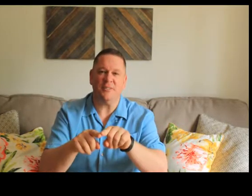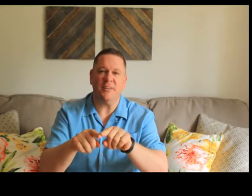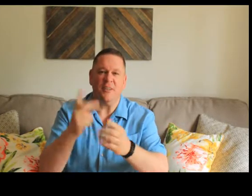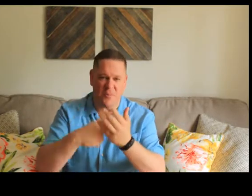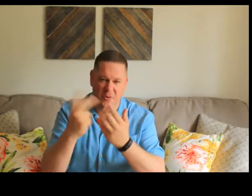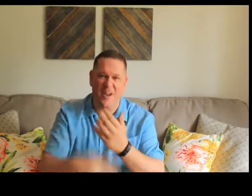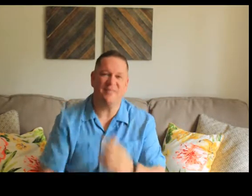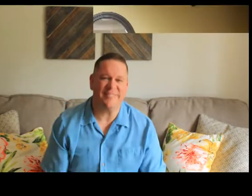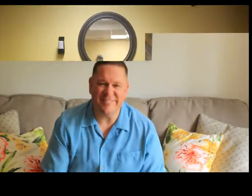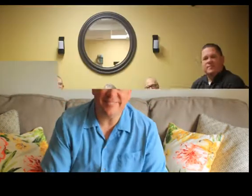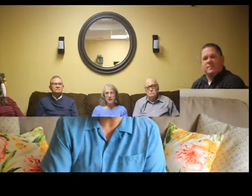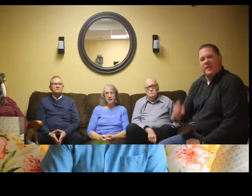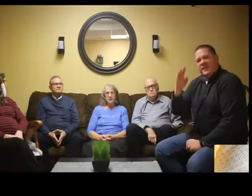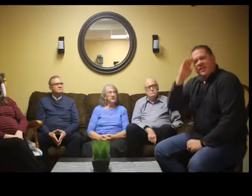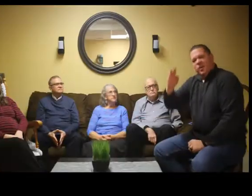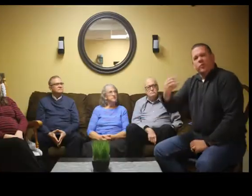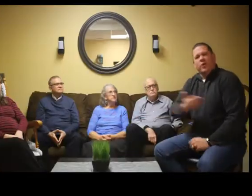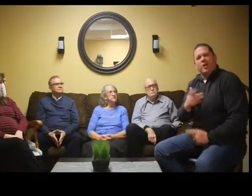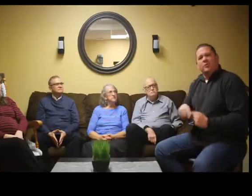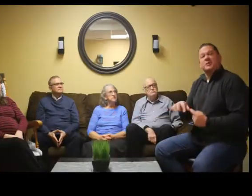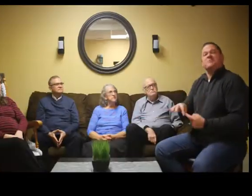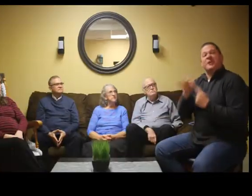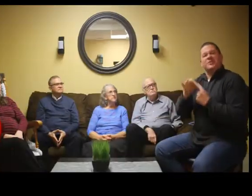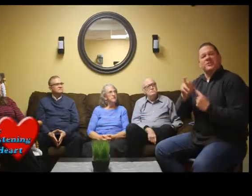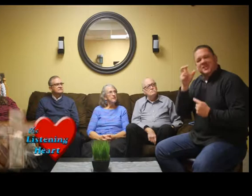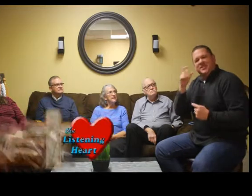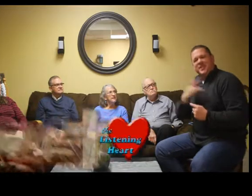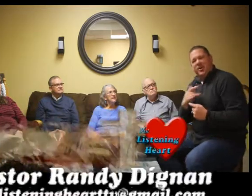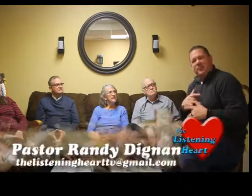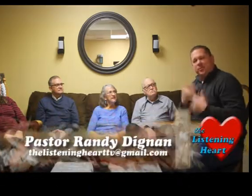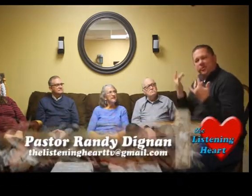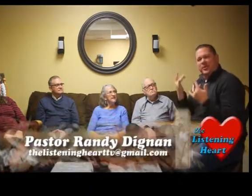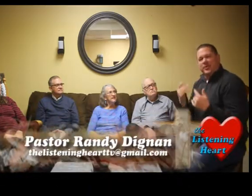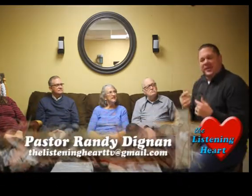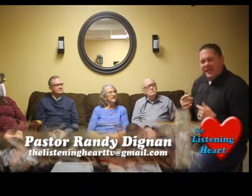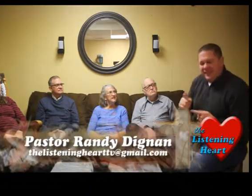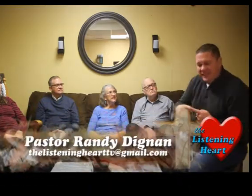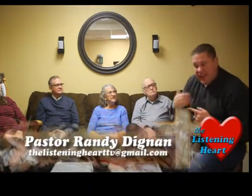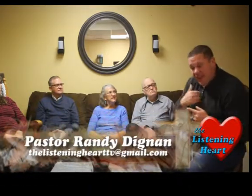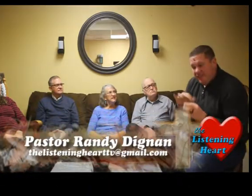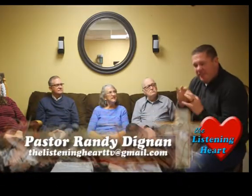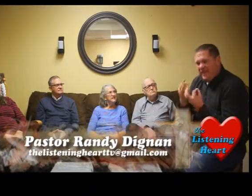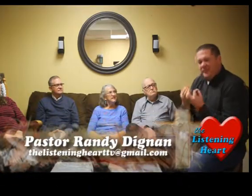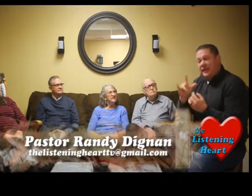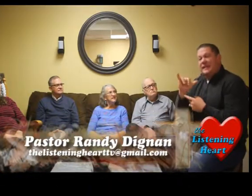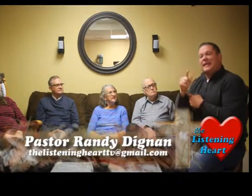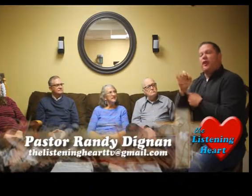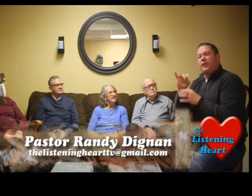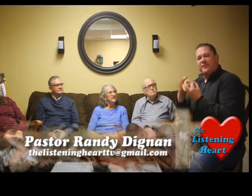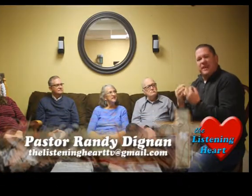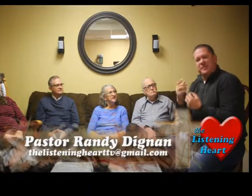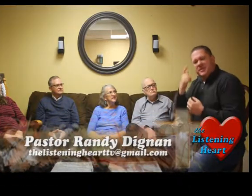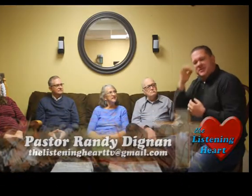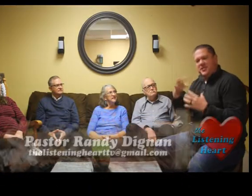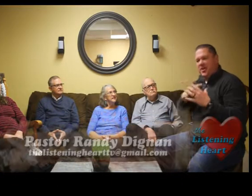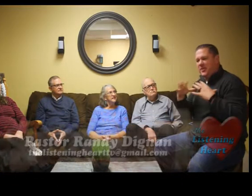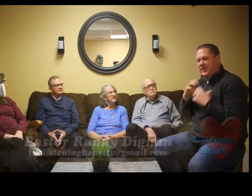the program. Hello and welcome to a special Listening Heart. I'm thrilled to have family, lingering family, because of the holiday